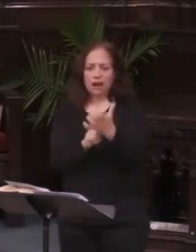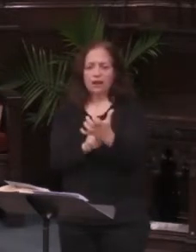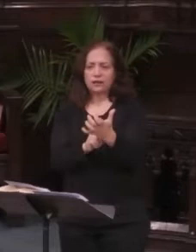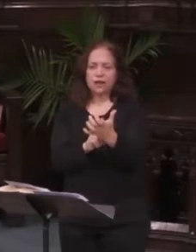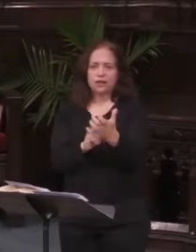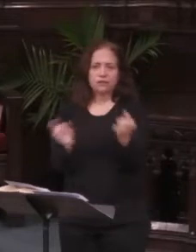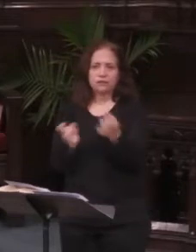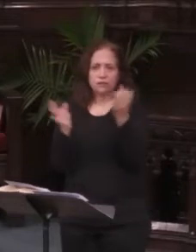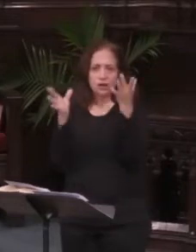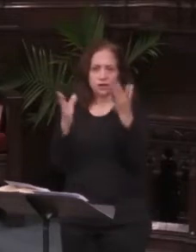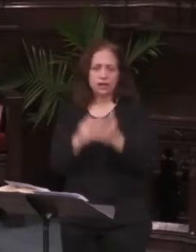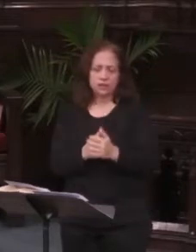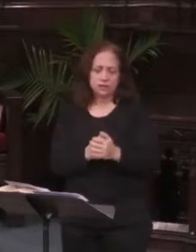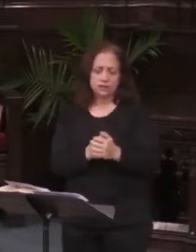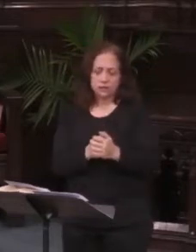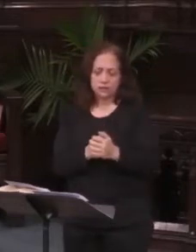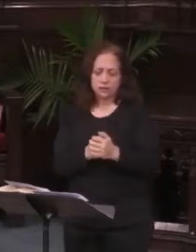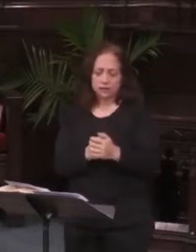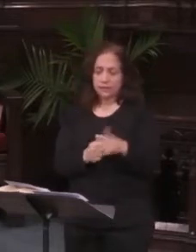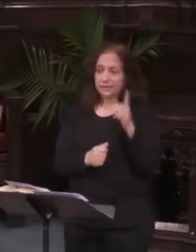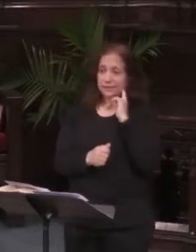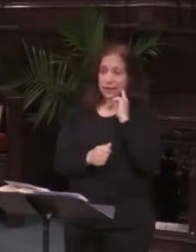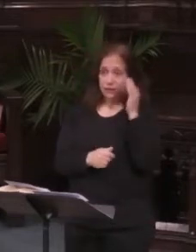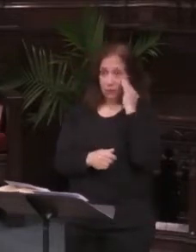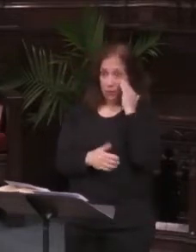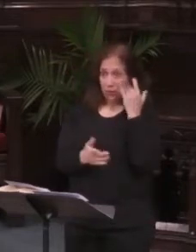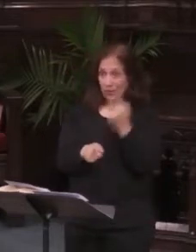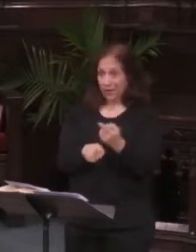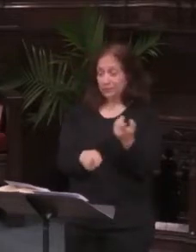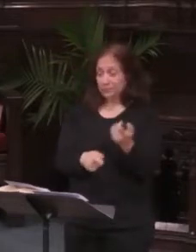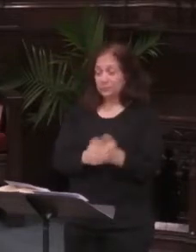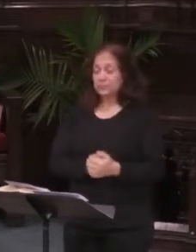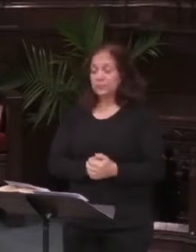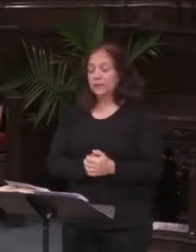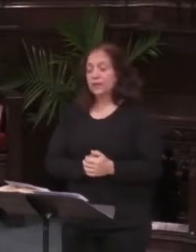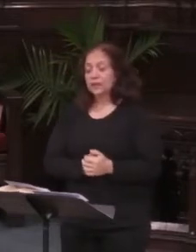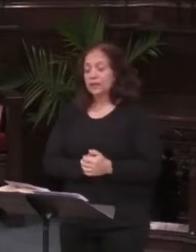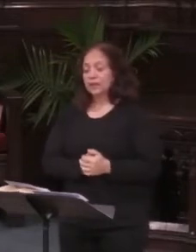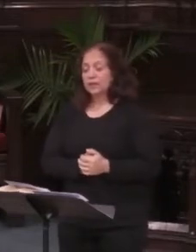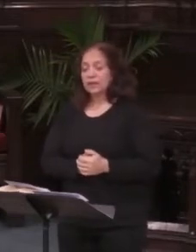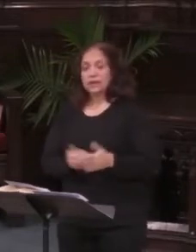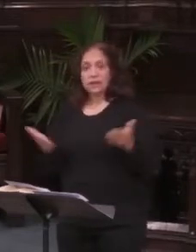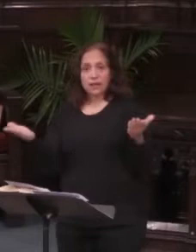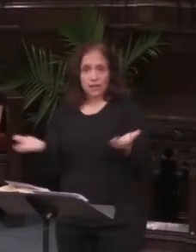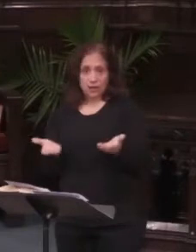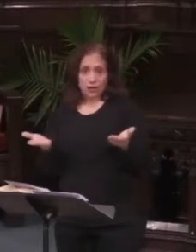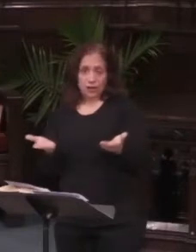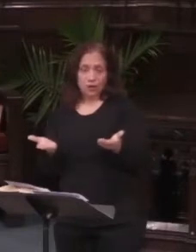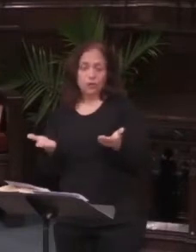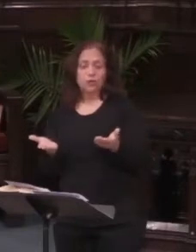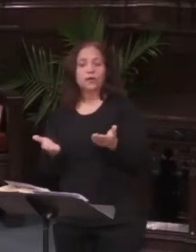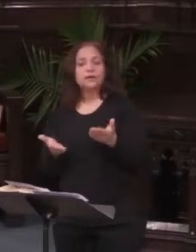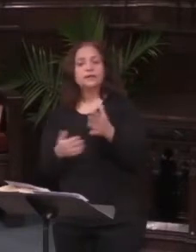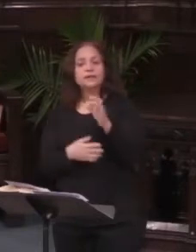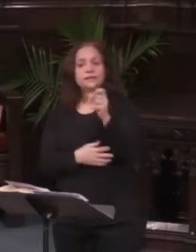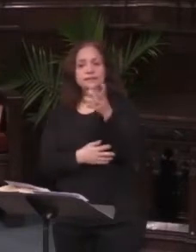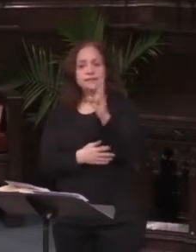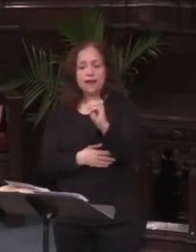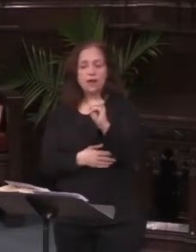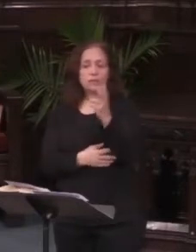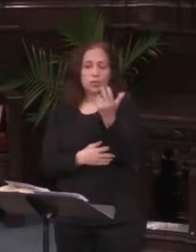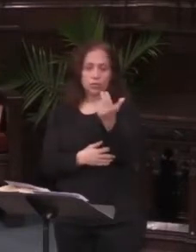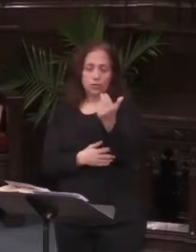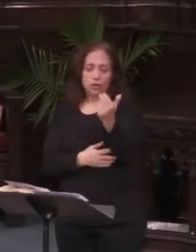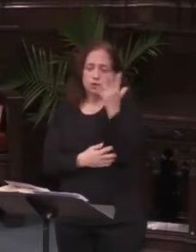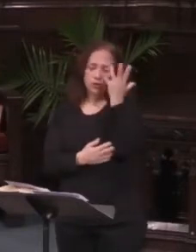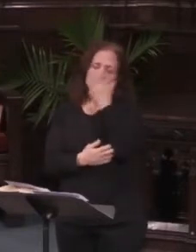of crisis. Sounds familiar? Here in Psalm 13, we see a beautiful